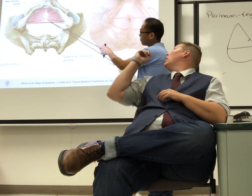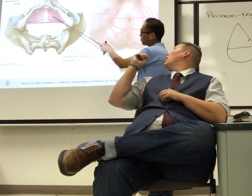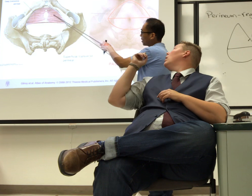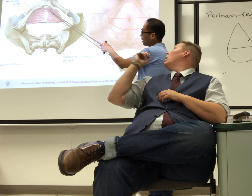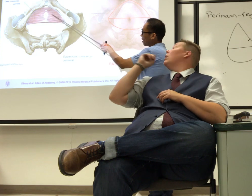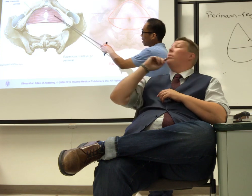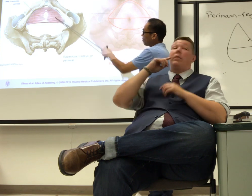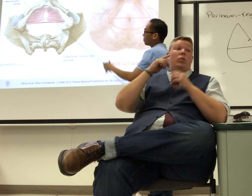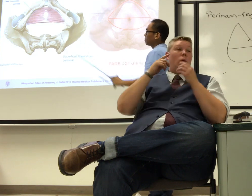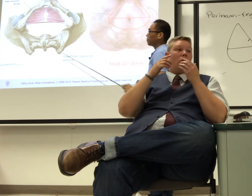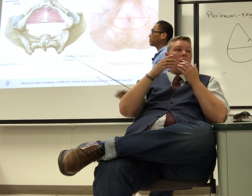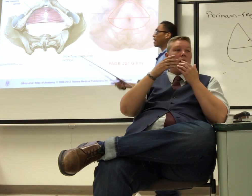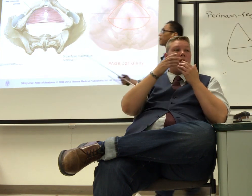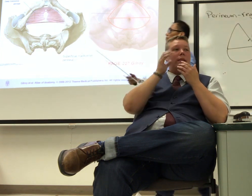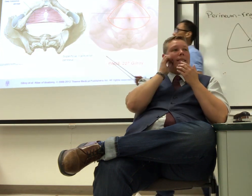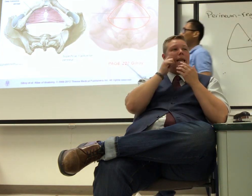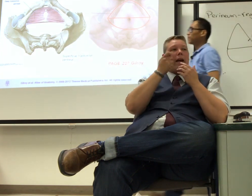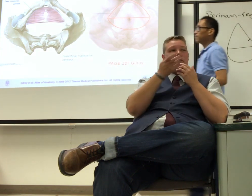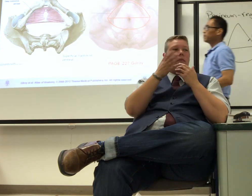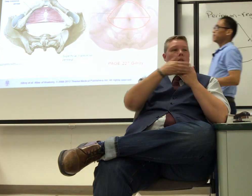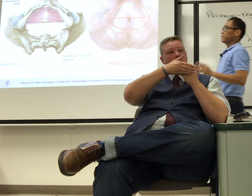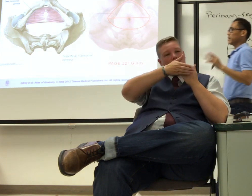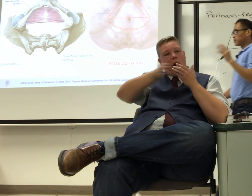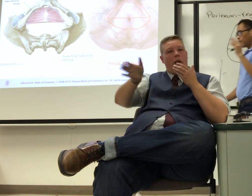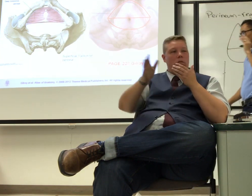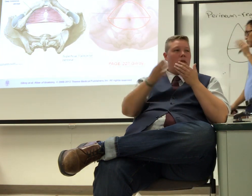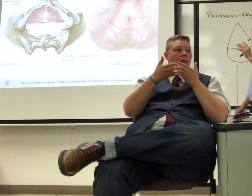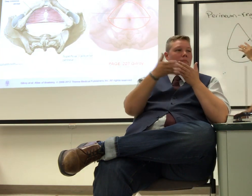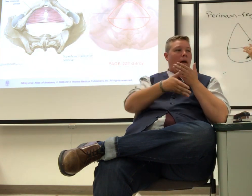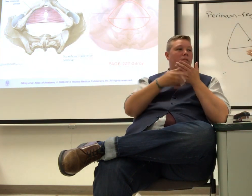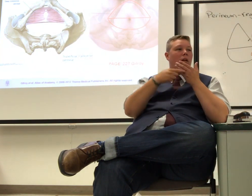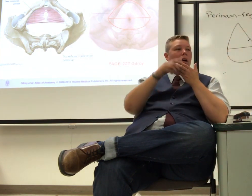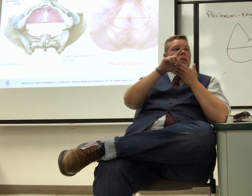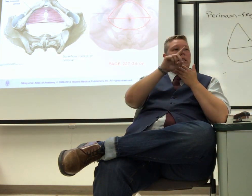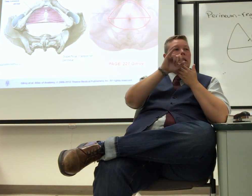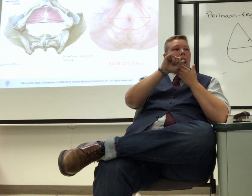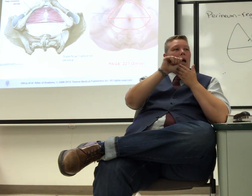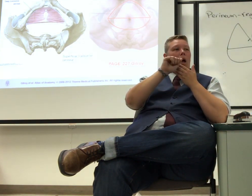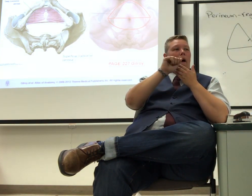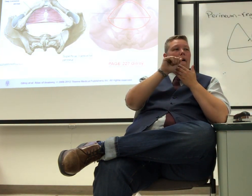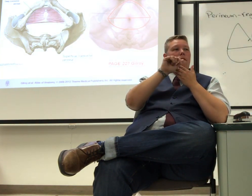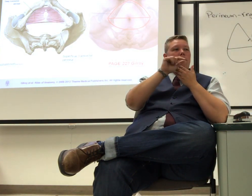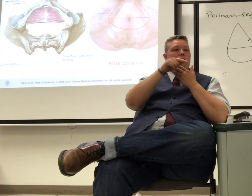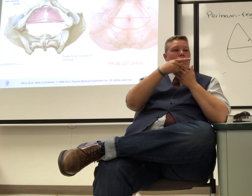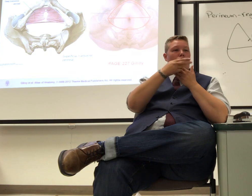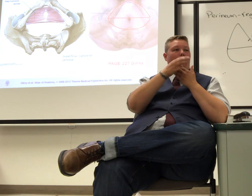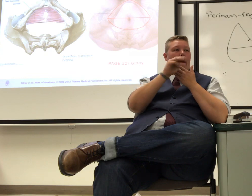diaphragm. The diaphragm is called the UG diaphragm.